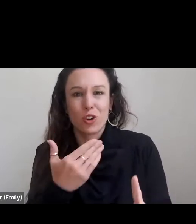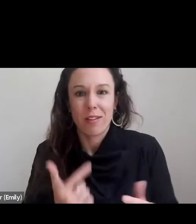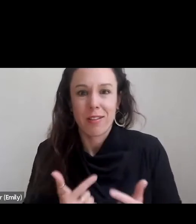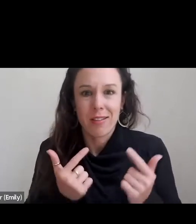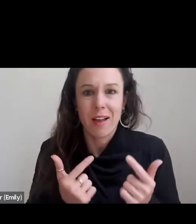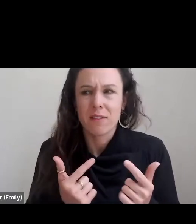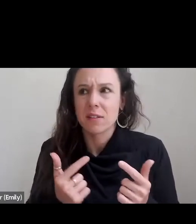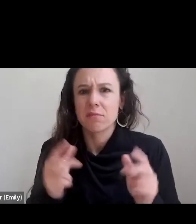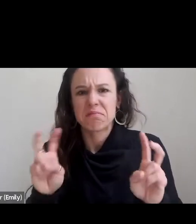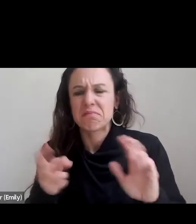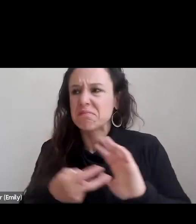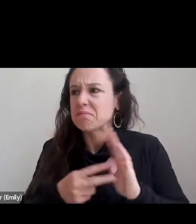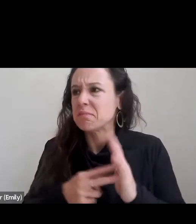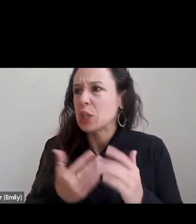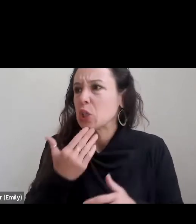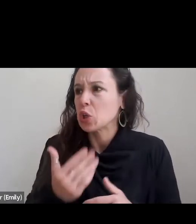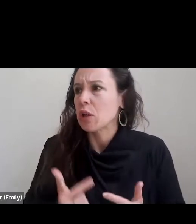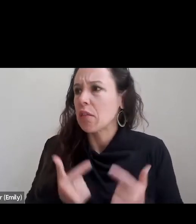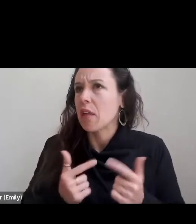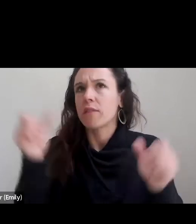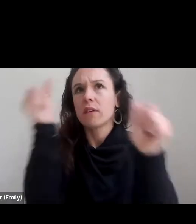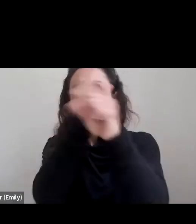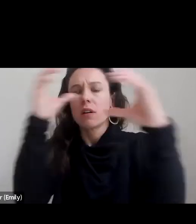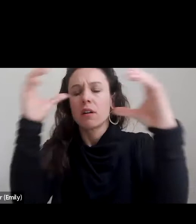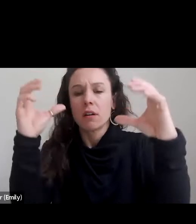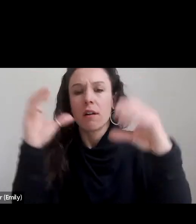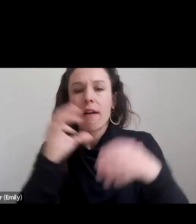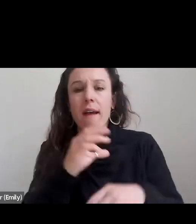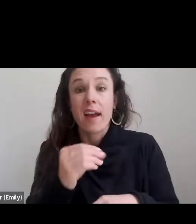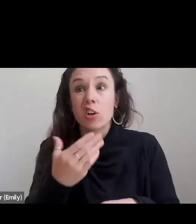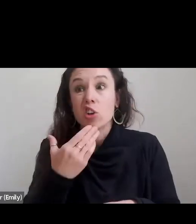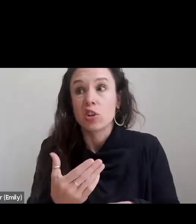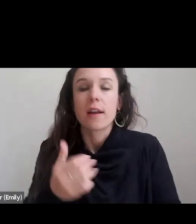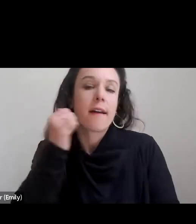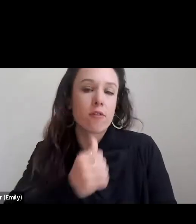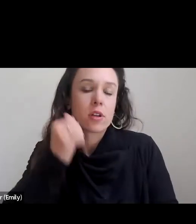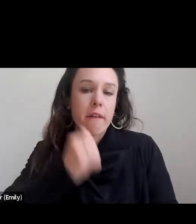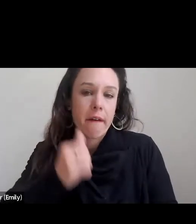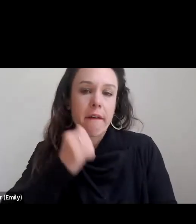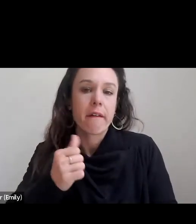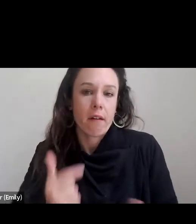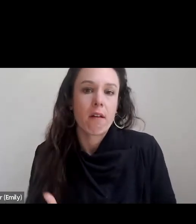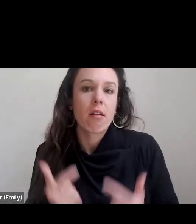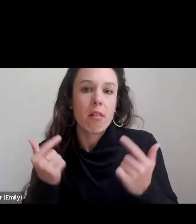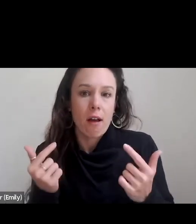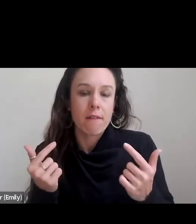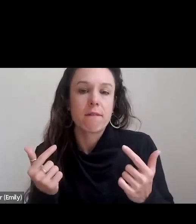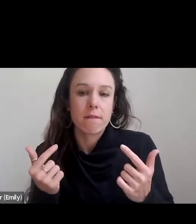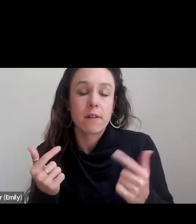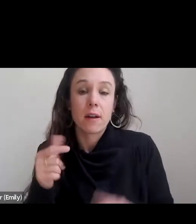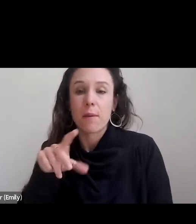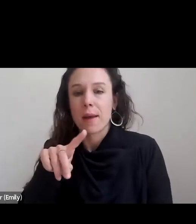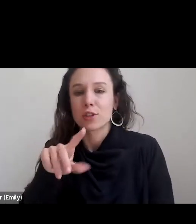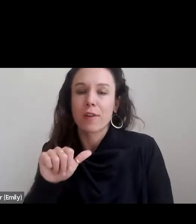of a good life, and I would add, what is a vision of a good everyday life, right? That's the Pennsylvania spin